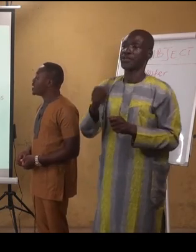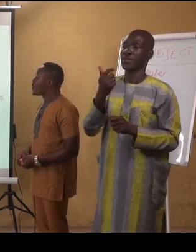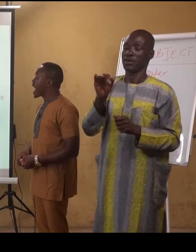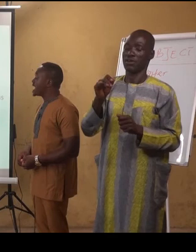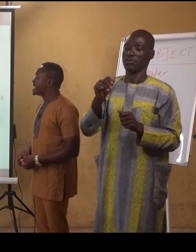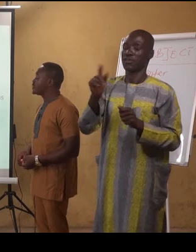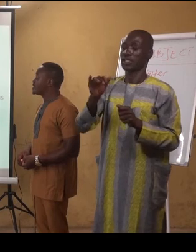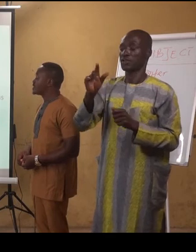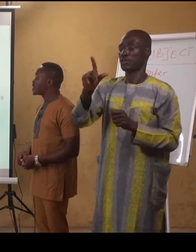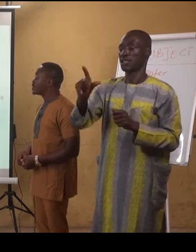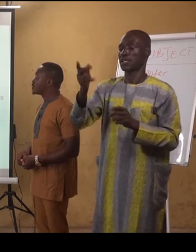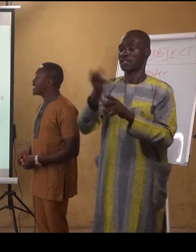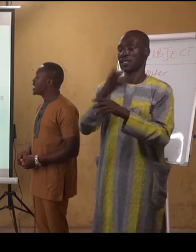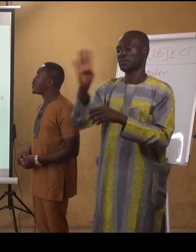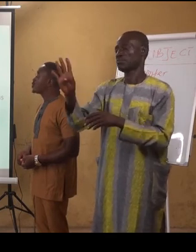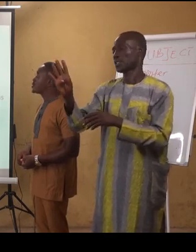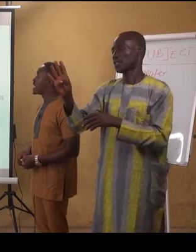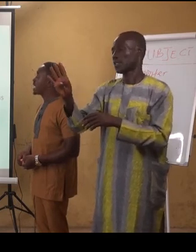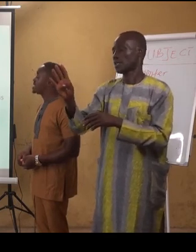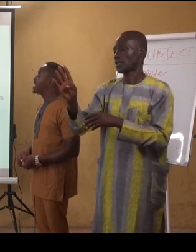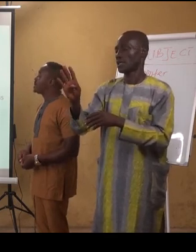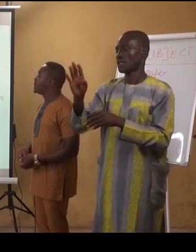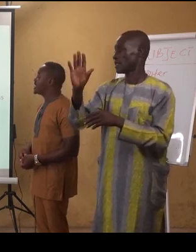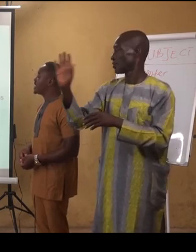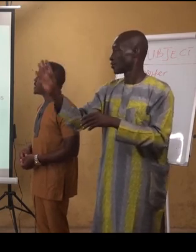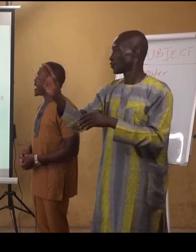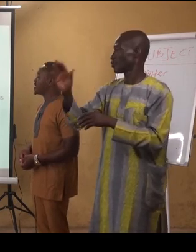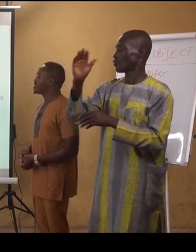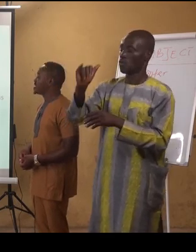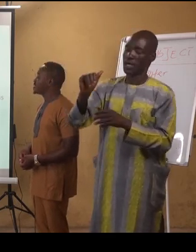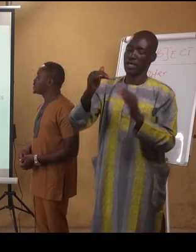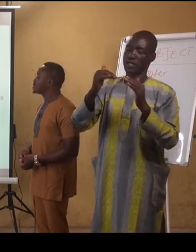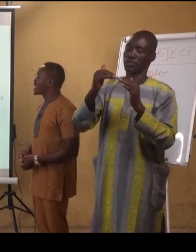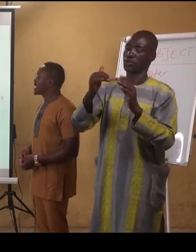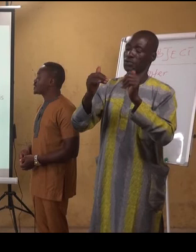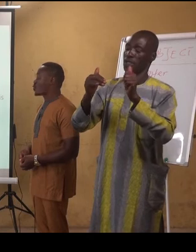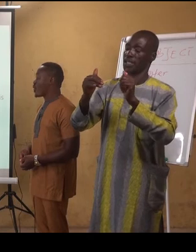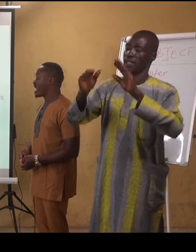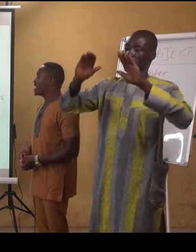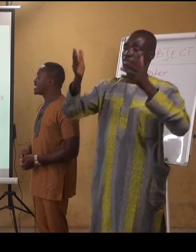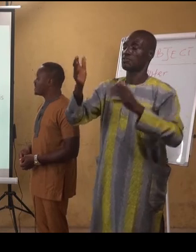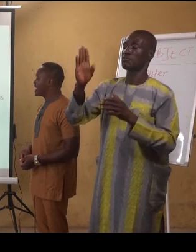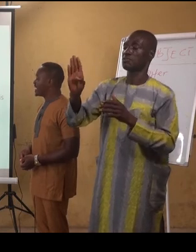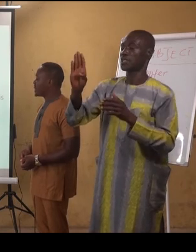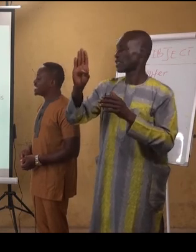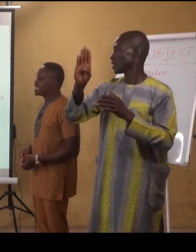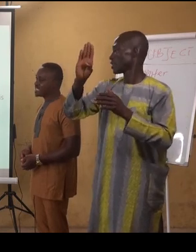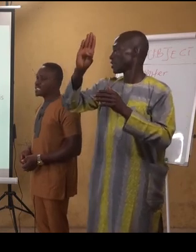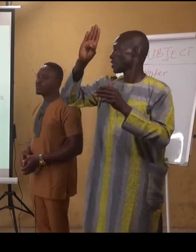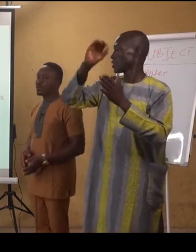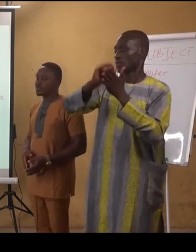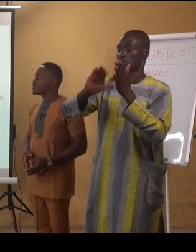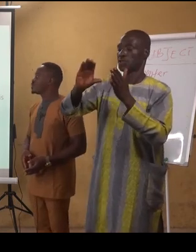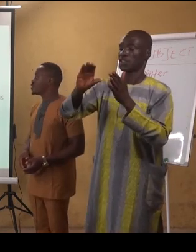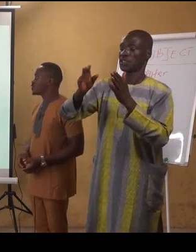breadth. B, y, which is equal to A open bracket, B minus C close bracket square divided by